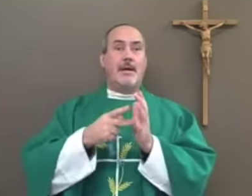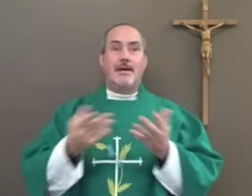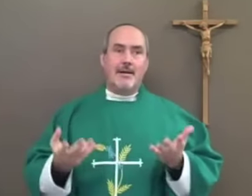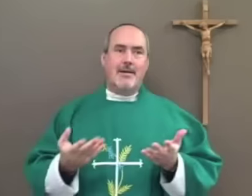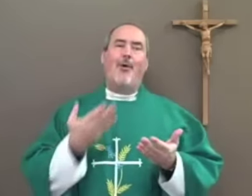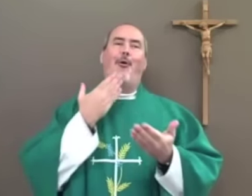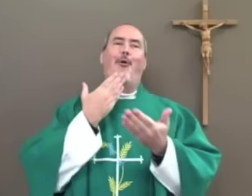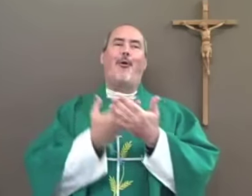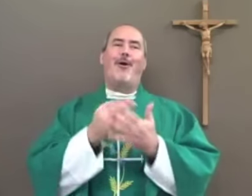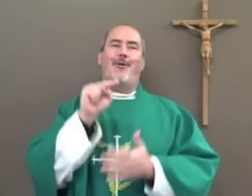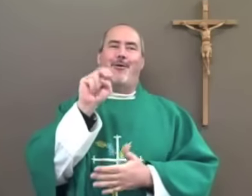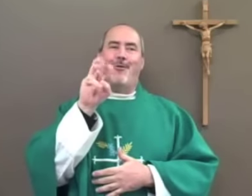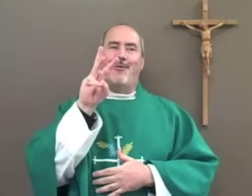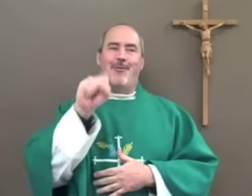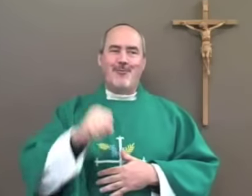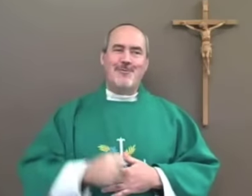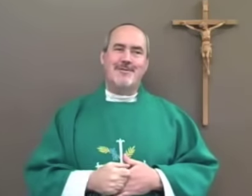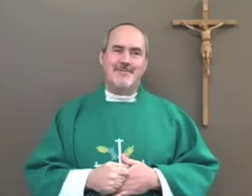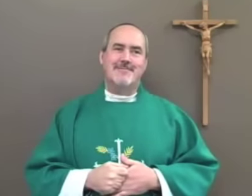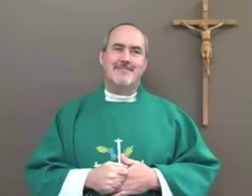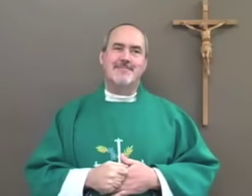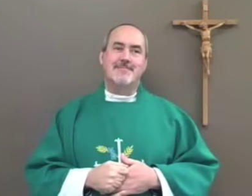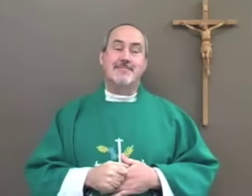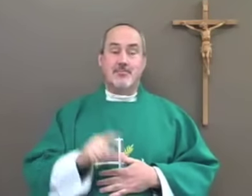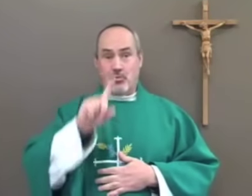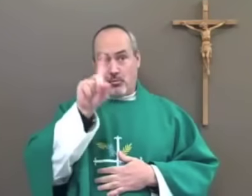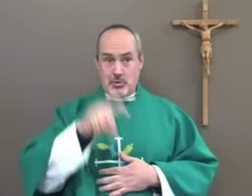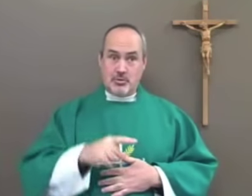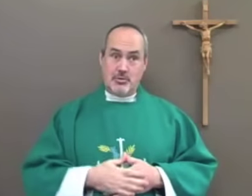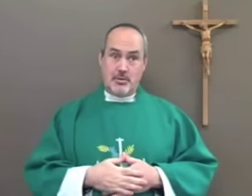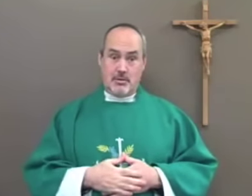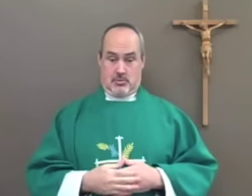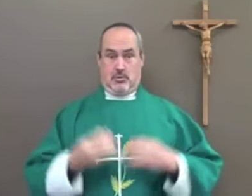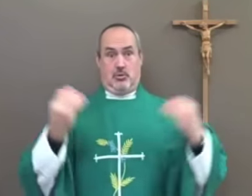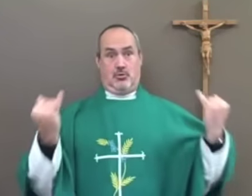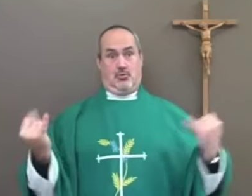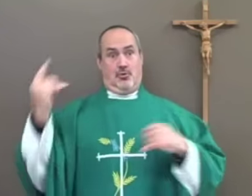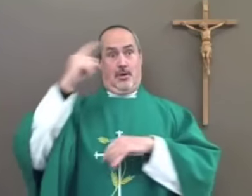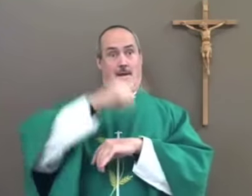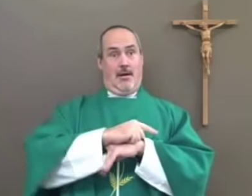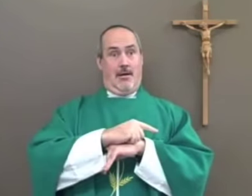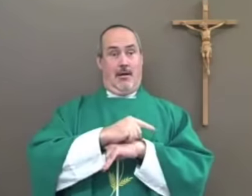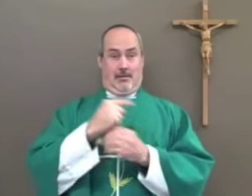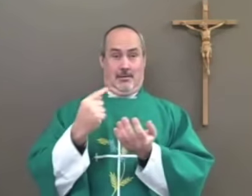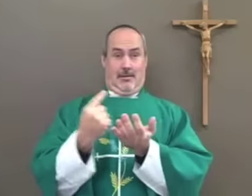You may have heard me teach about the word gospel before and what it means, and it means good news.